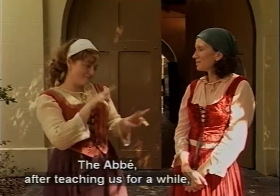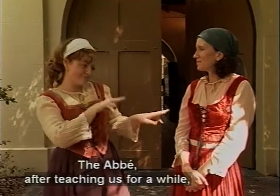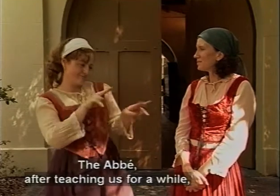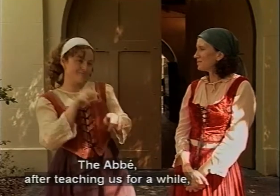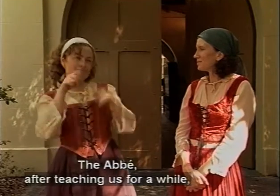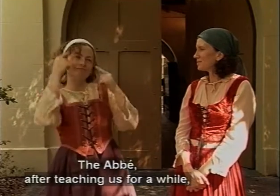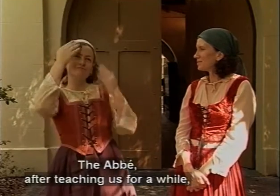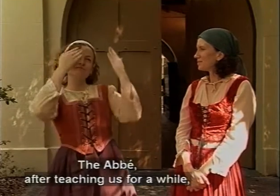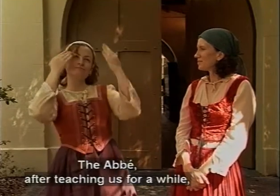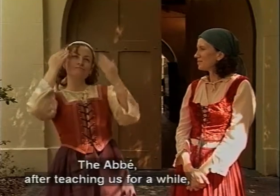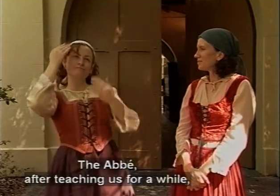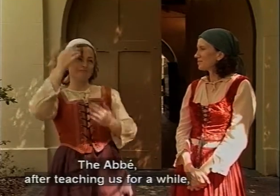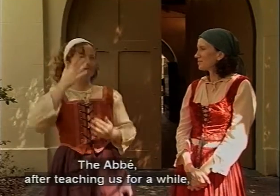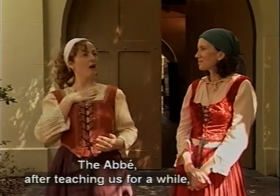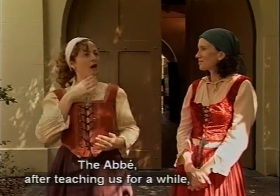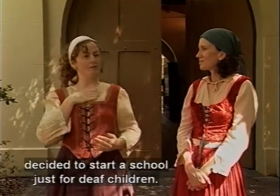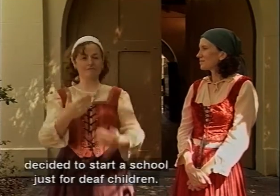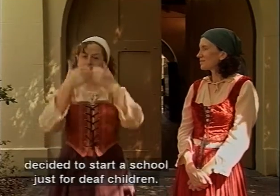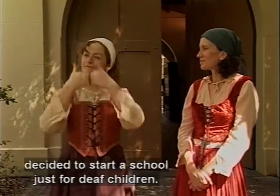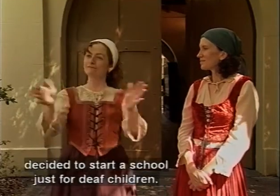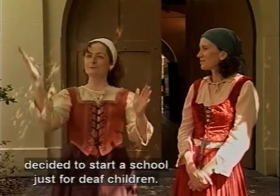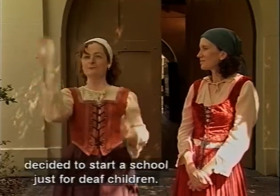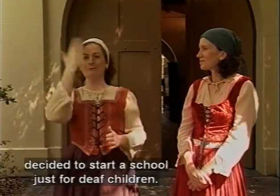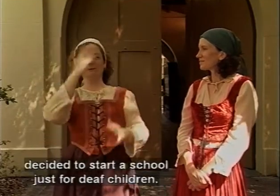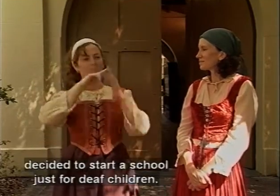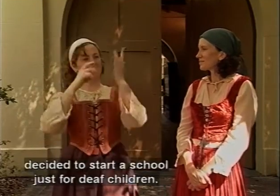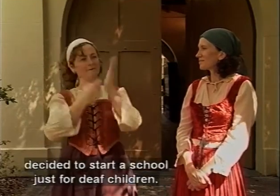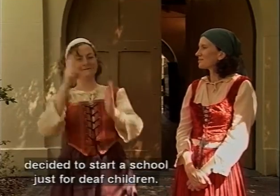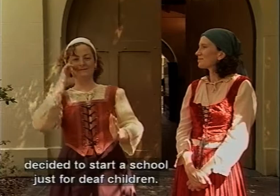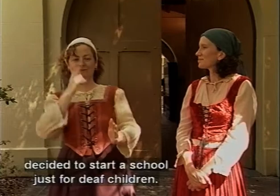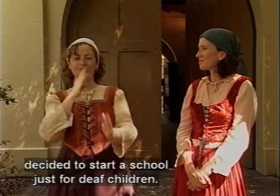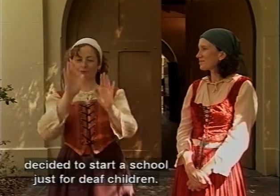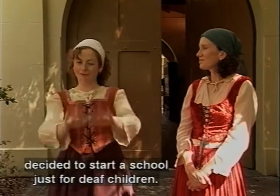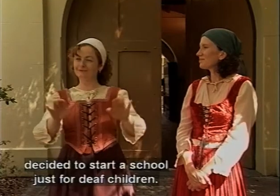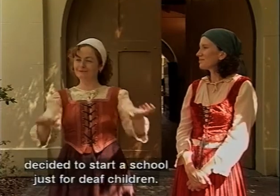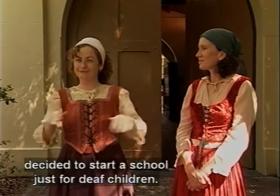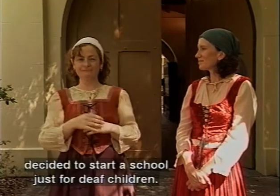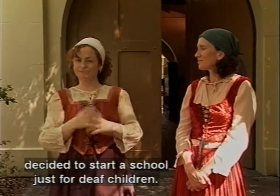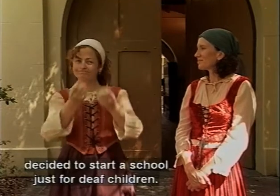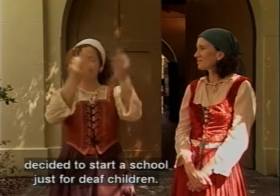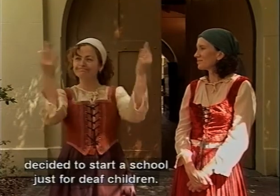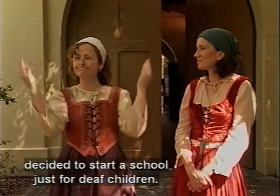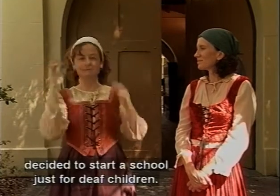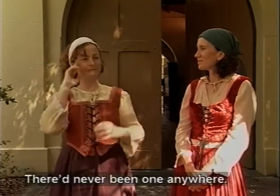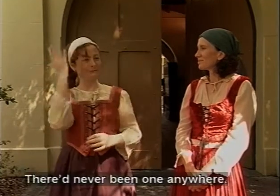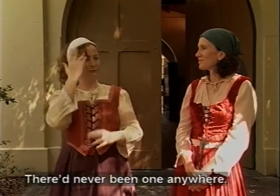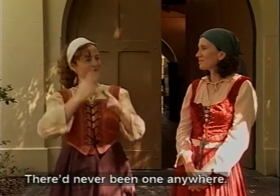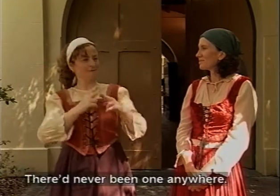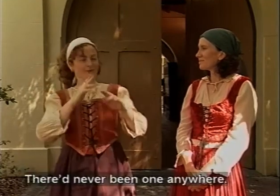us for a while, got the idea that he would like to start a school just for deaf children. There had never been a school for deaf